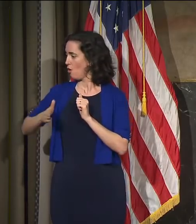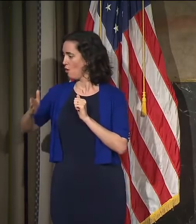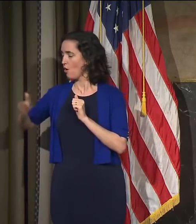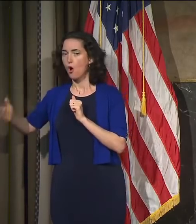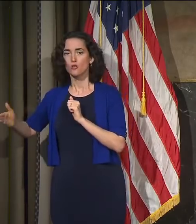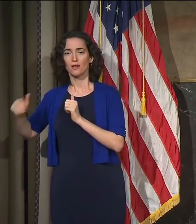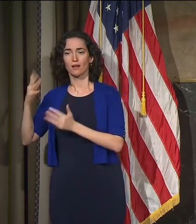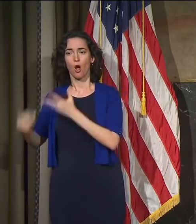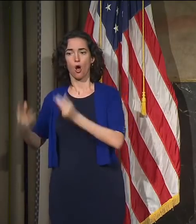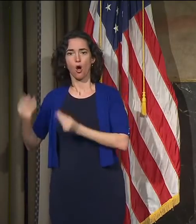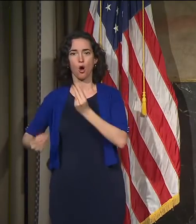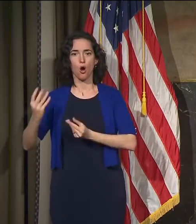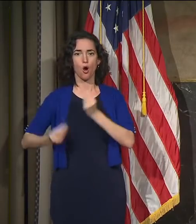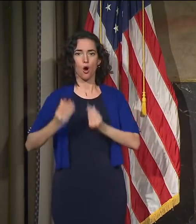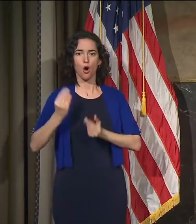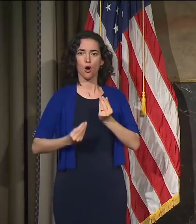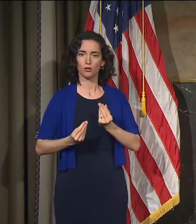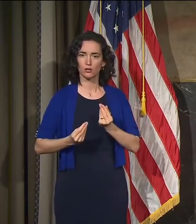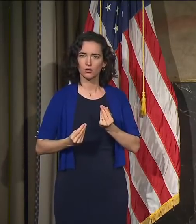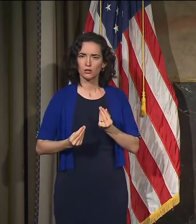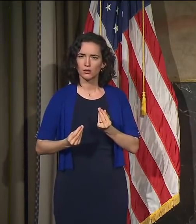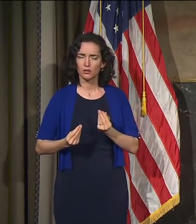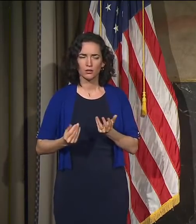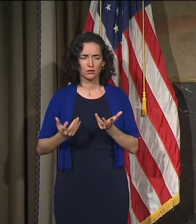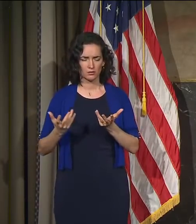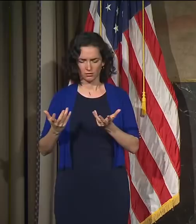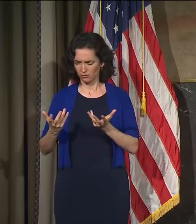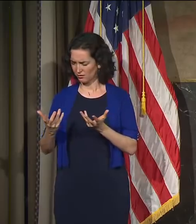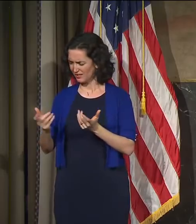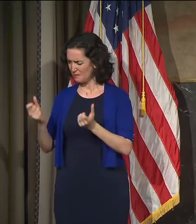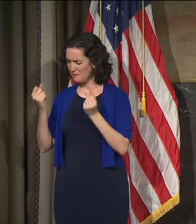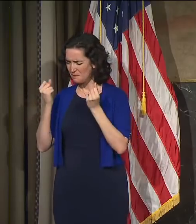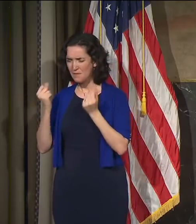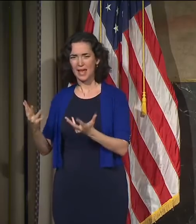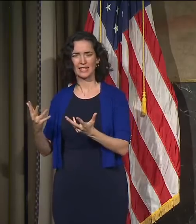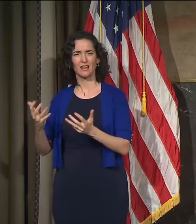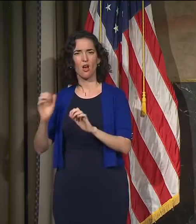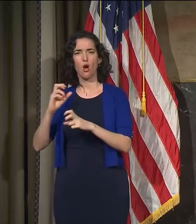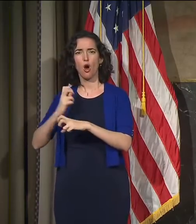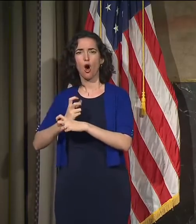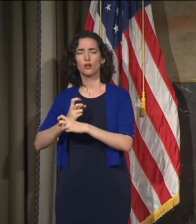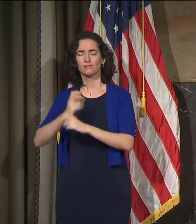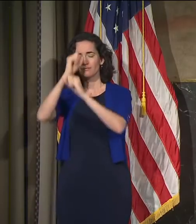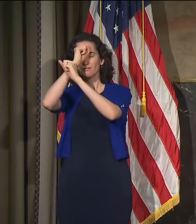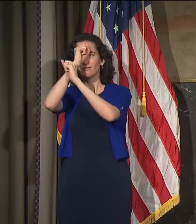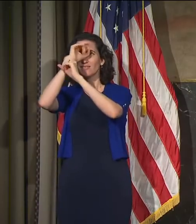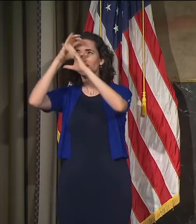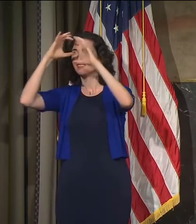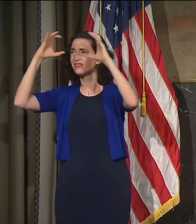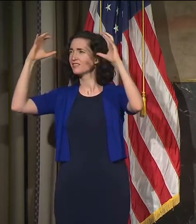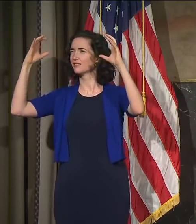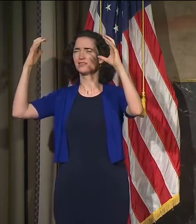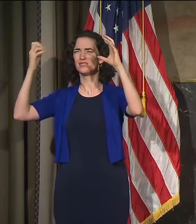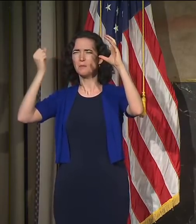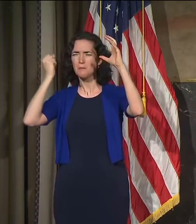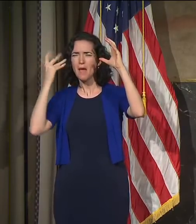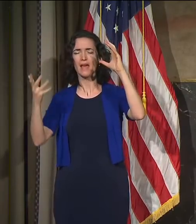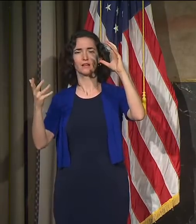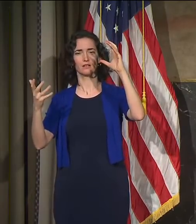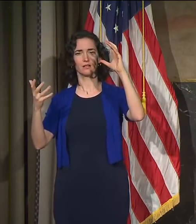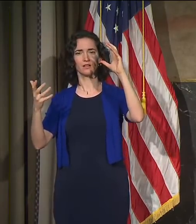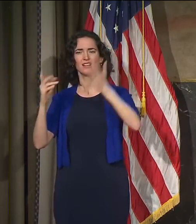It is hard to wrap our hands around a number this large. It's quite frankly unfathomable.